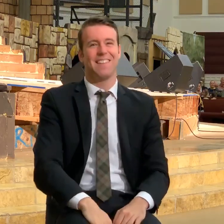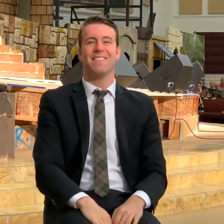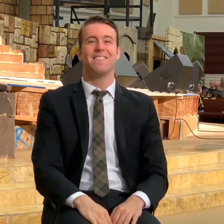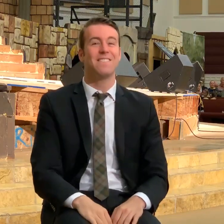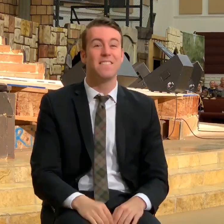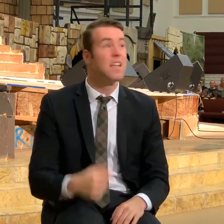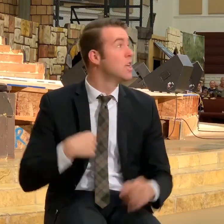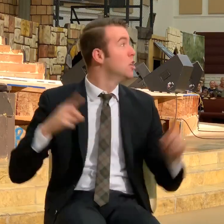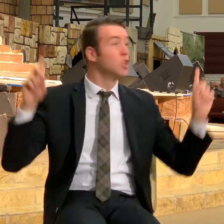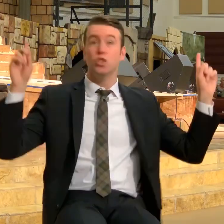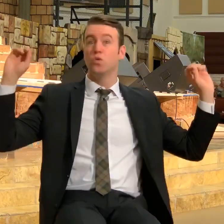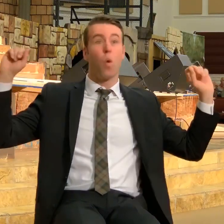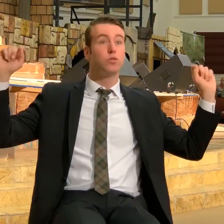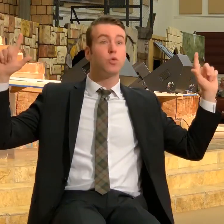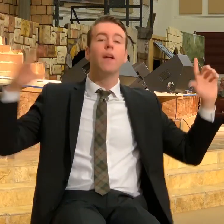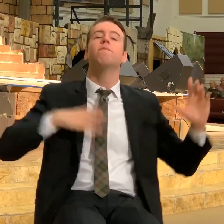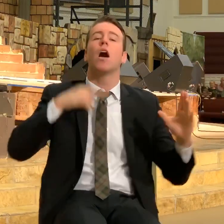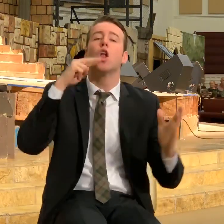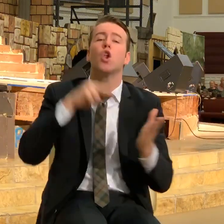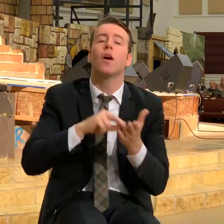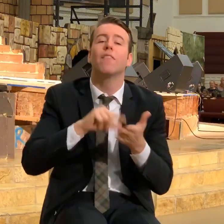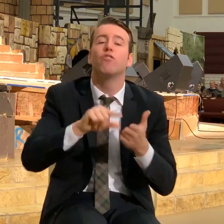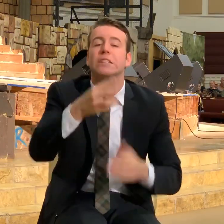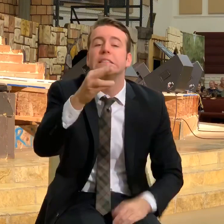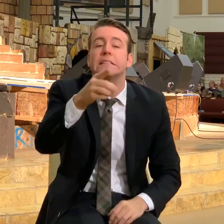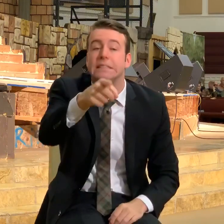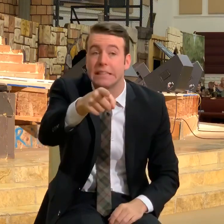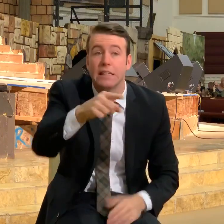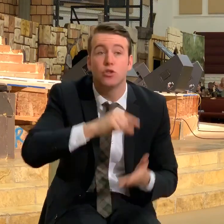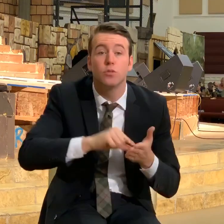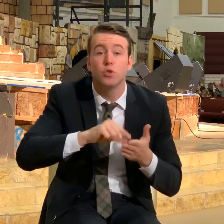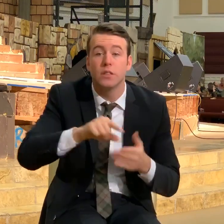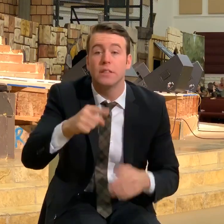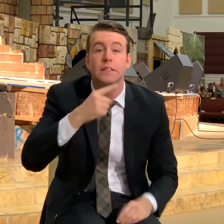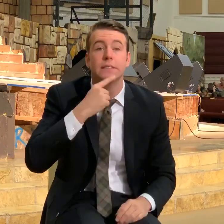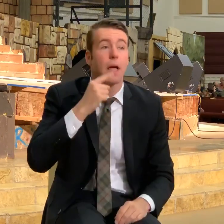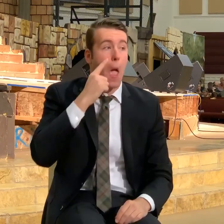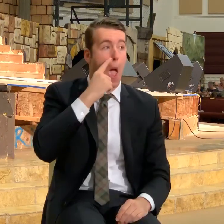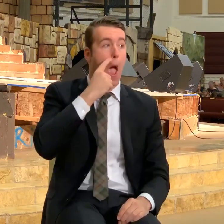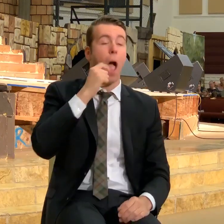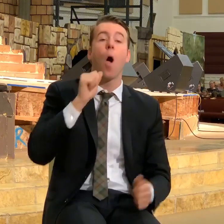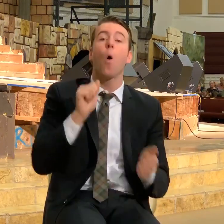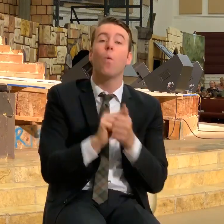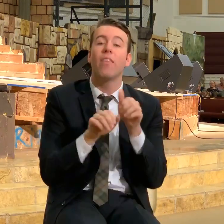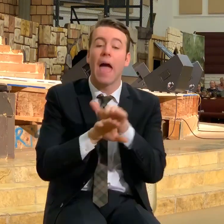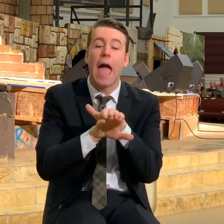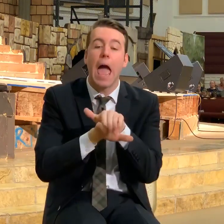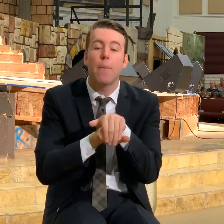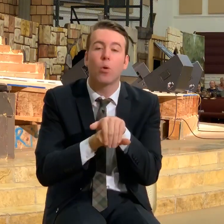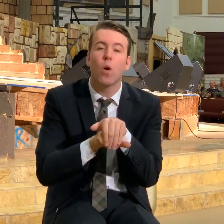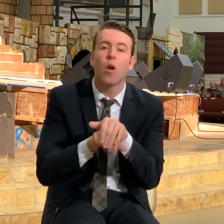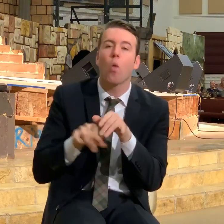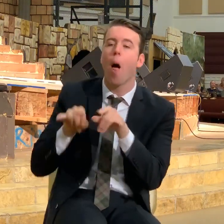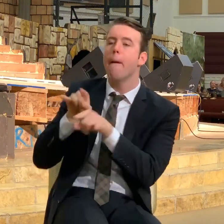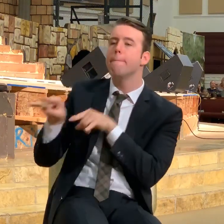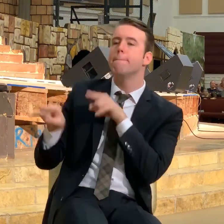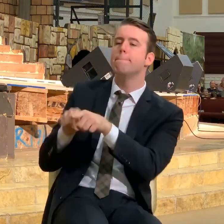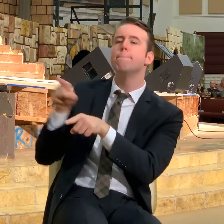I don't have the screens, but if you got your Bible, look at verse 16. It says, with hypocritical